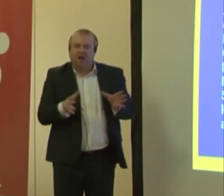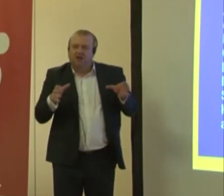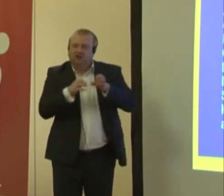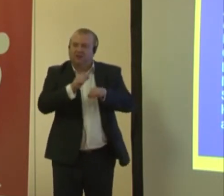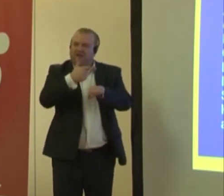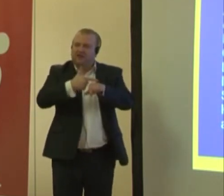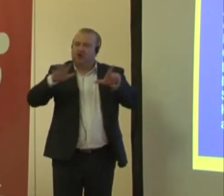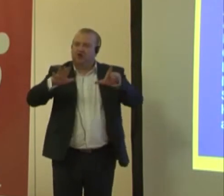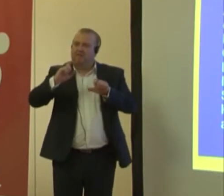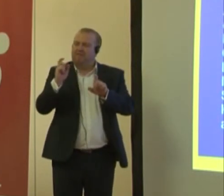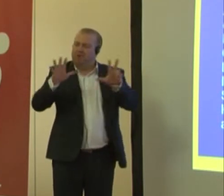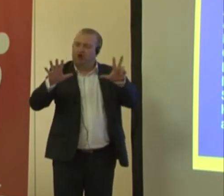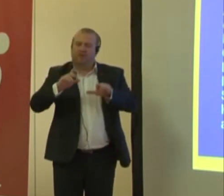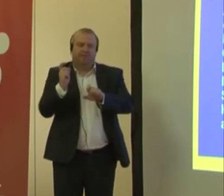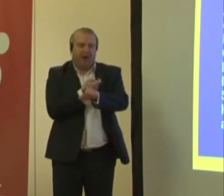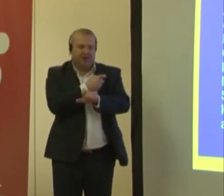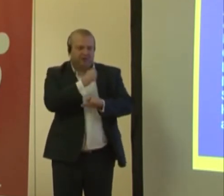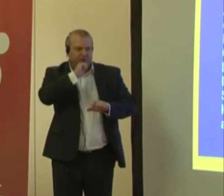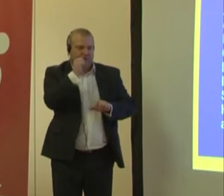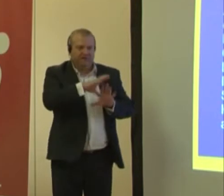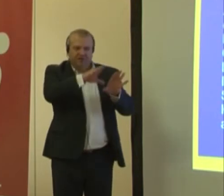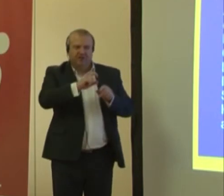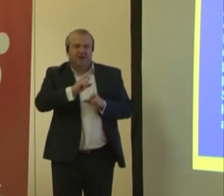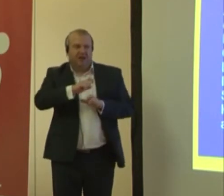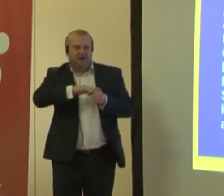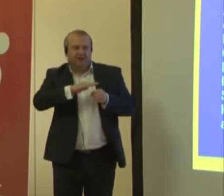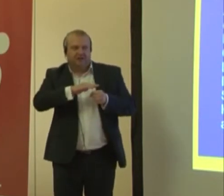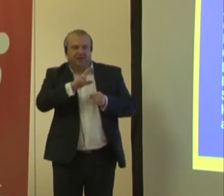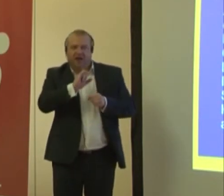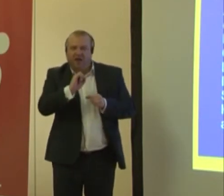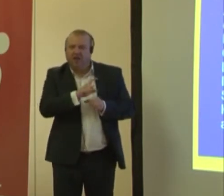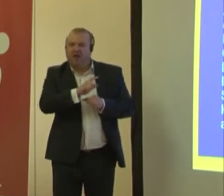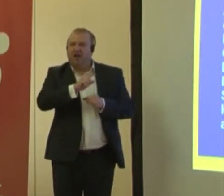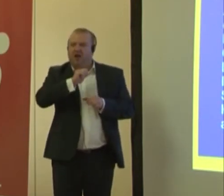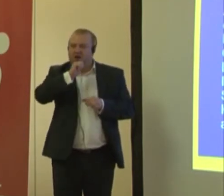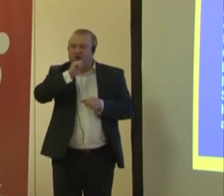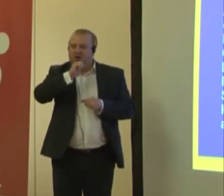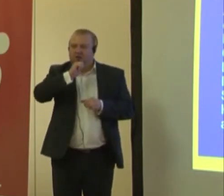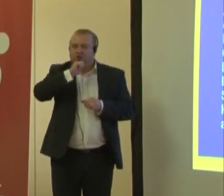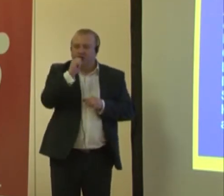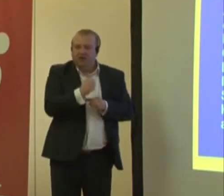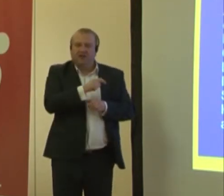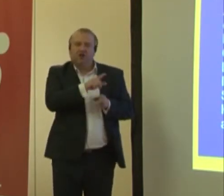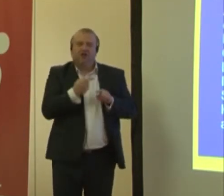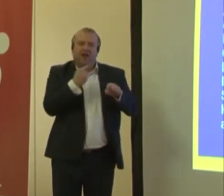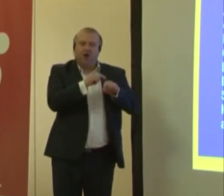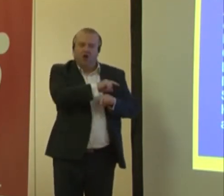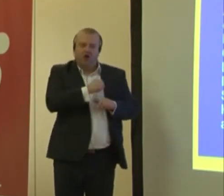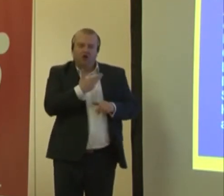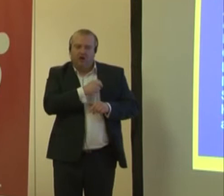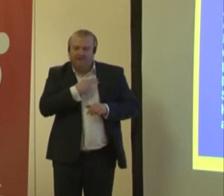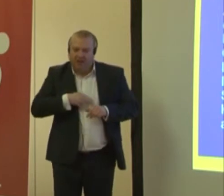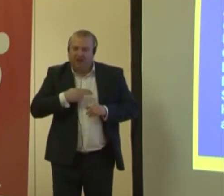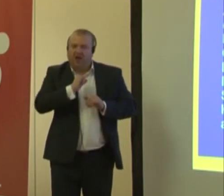all EU countries, plus Norway, Iceland, and Switzerland, who are not yet a member of the European Union. And we